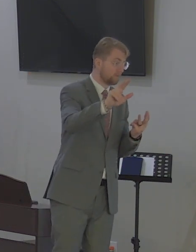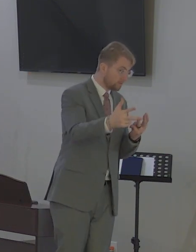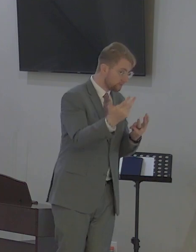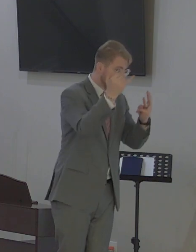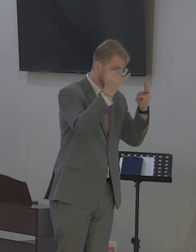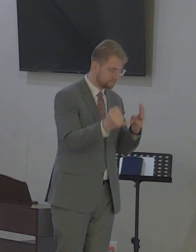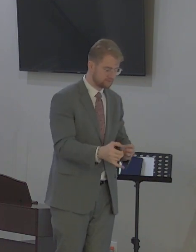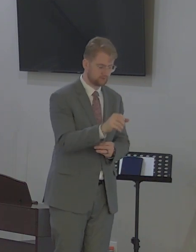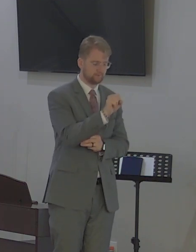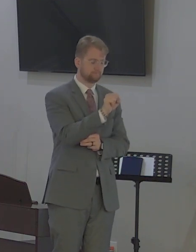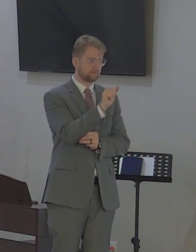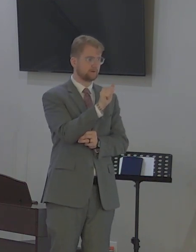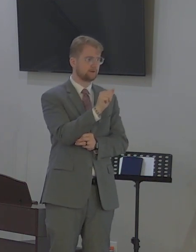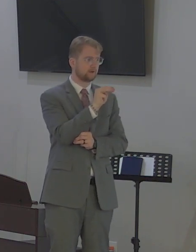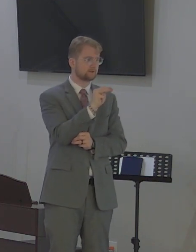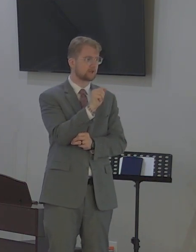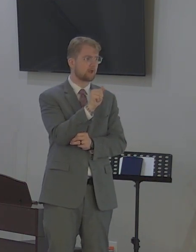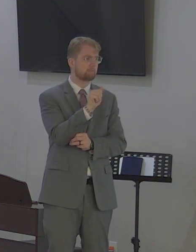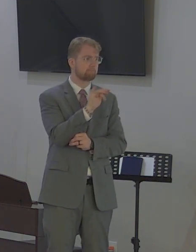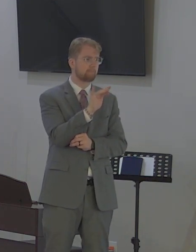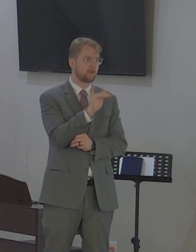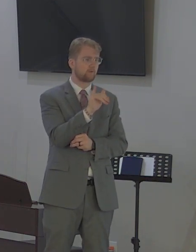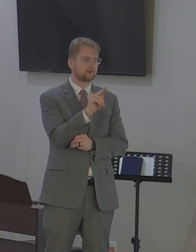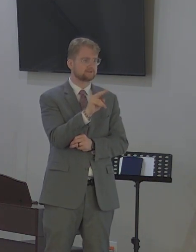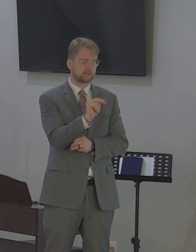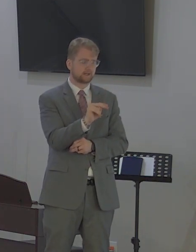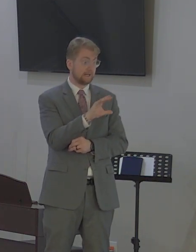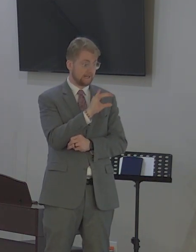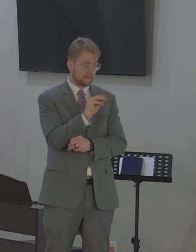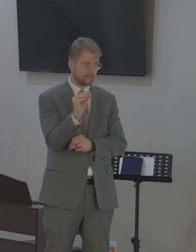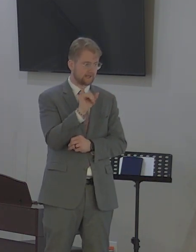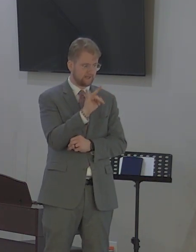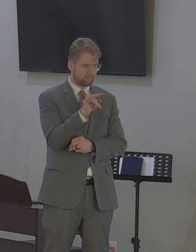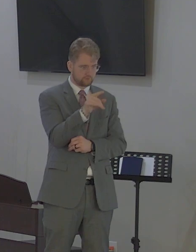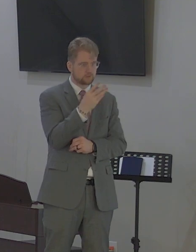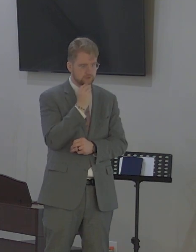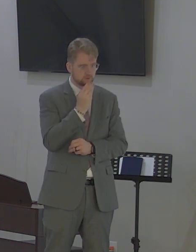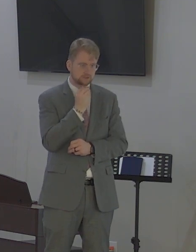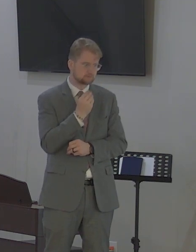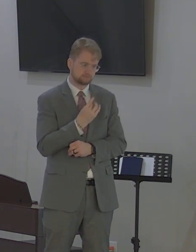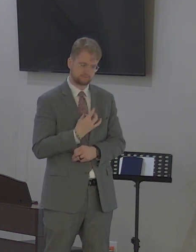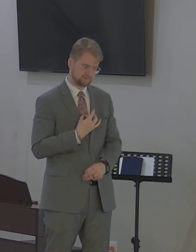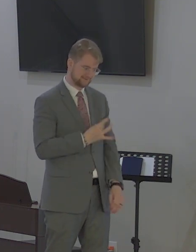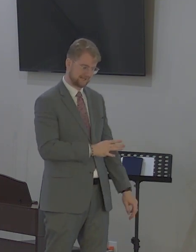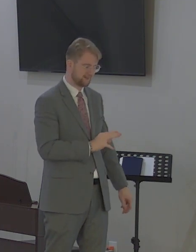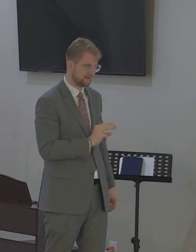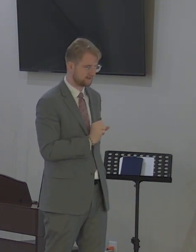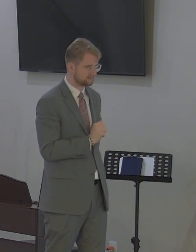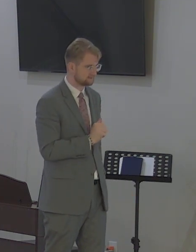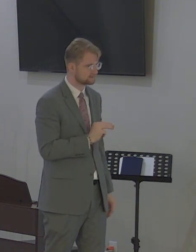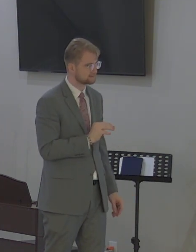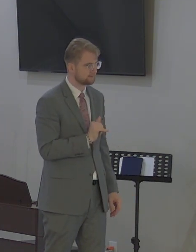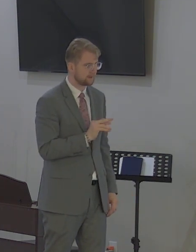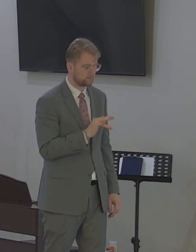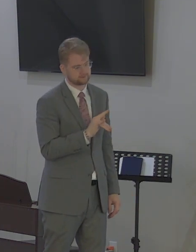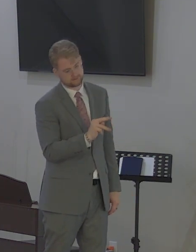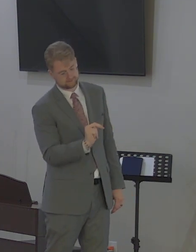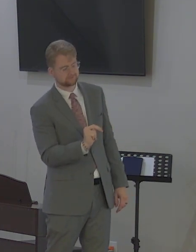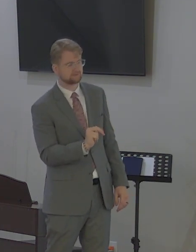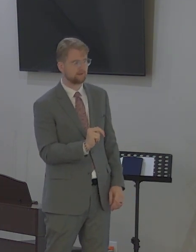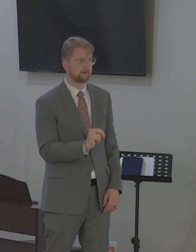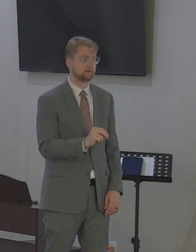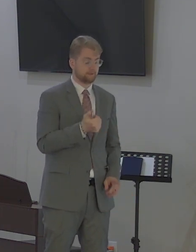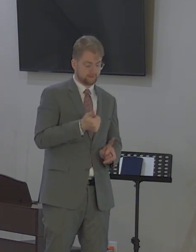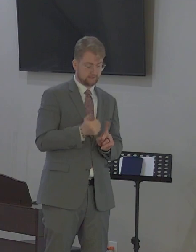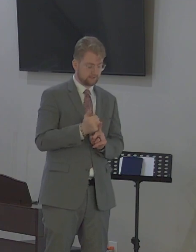who's a Samaritan, and nobody likes them if you're Jewish and you're listening to this. A certain Samaritan, as he journeyed, came where he was,